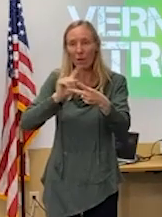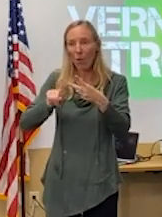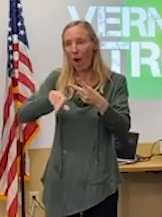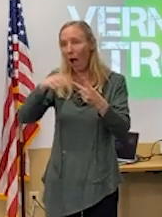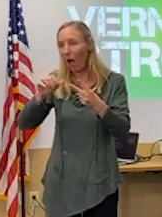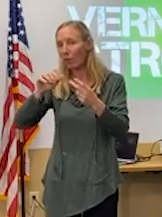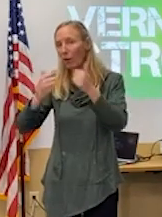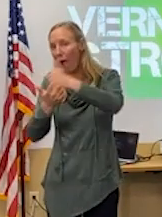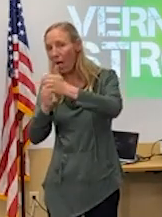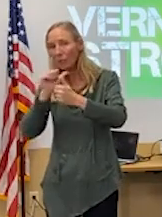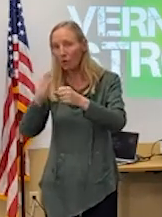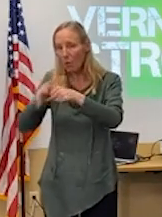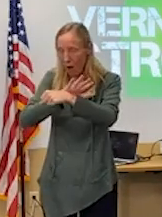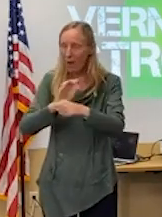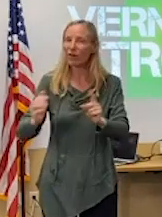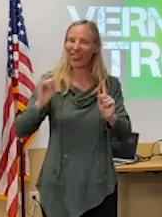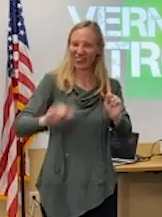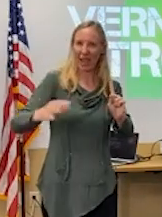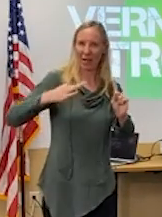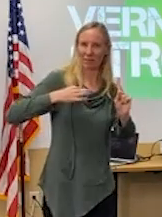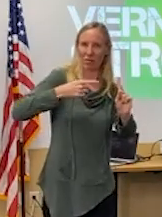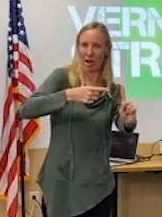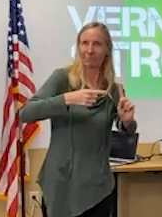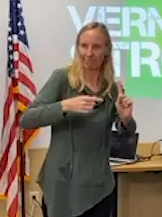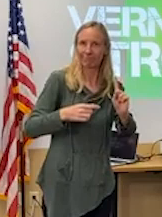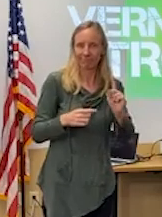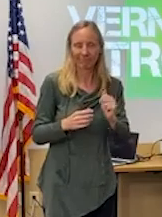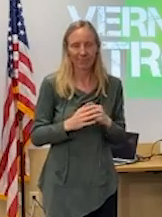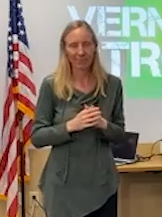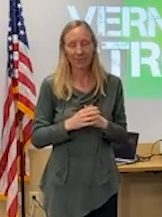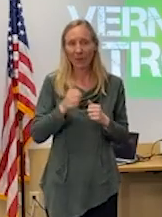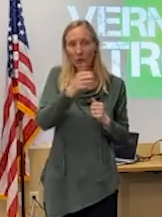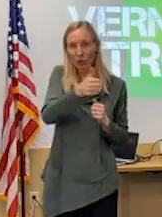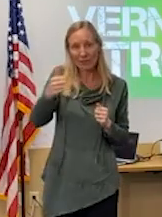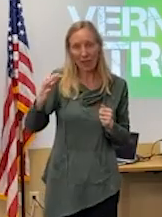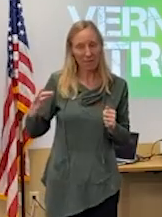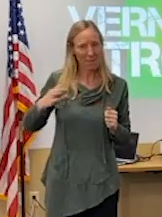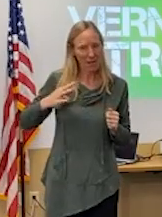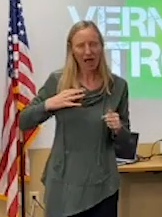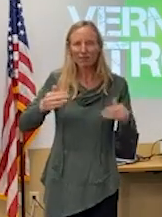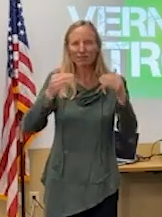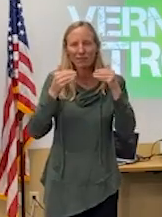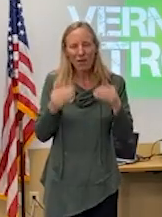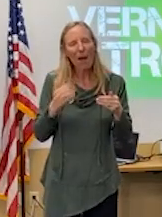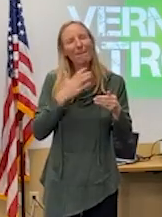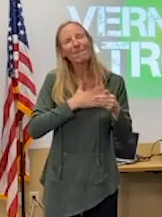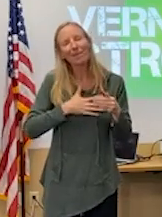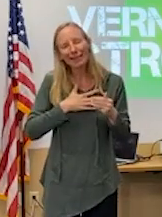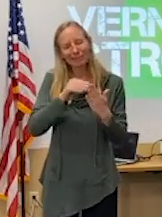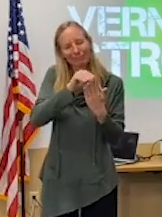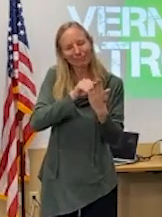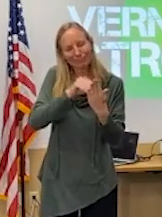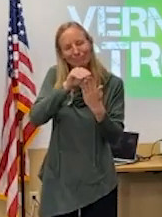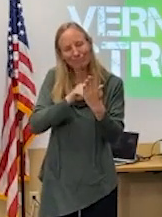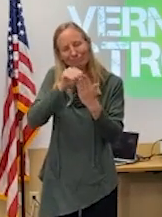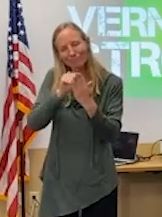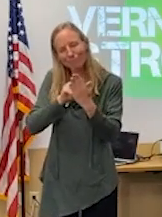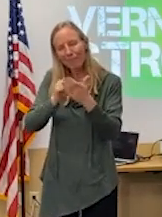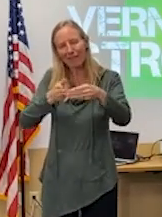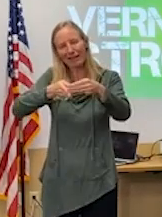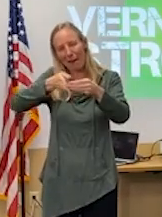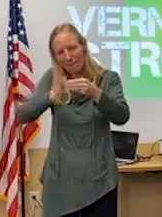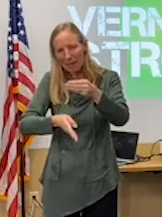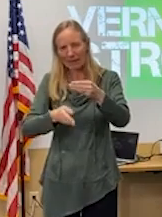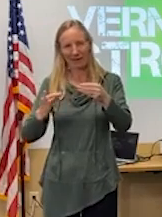possible. If you are applying for a BGAP grant, take the time to submit a complete and thorough application to